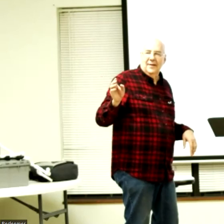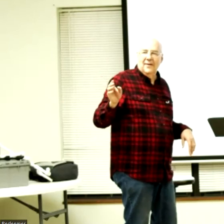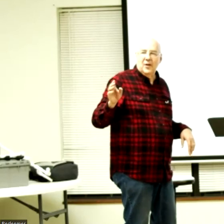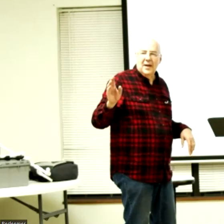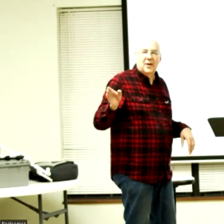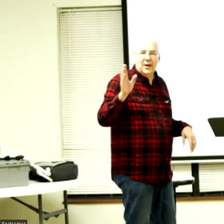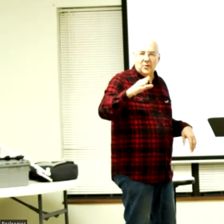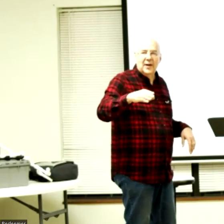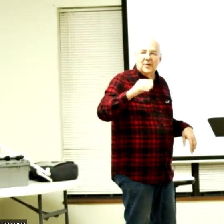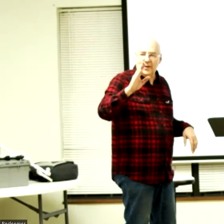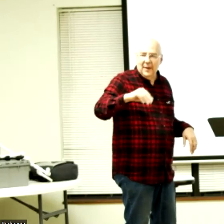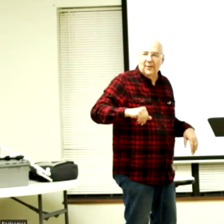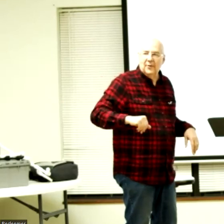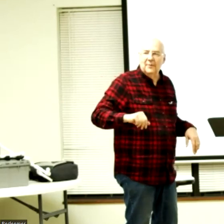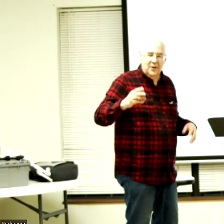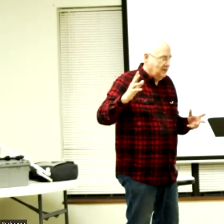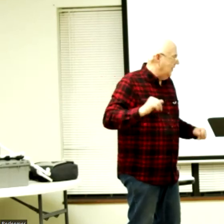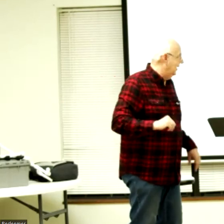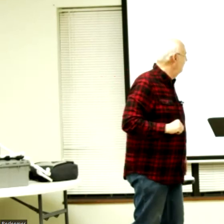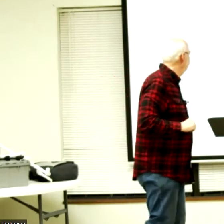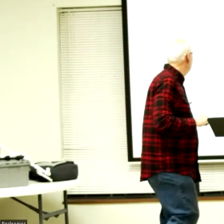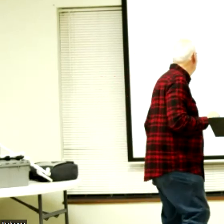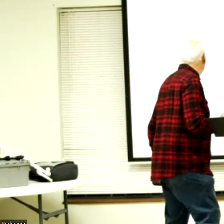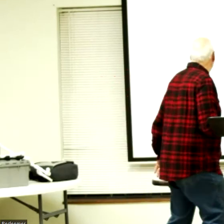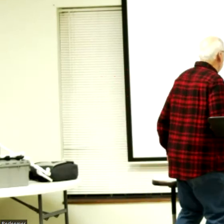If you need to go get a drink or go bathroom, you can do that. Okay.